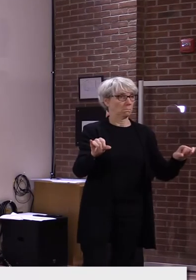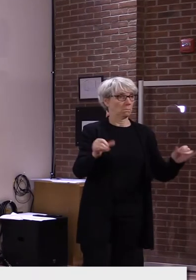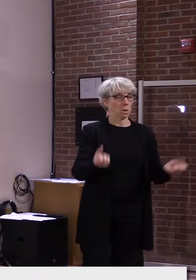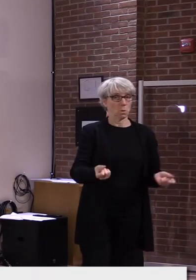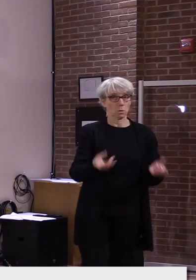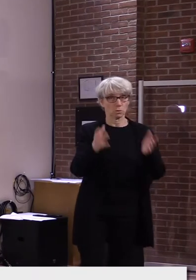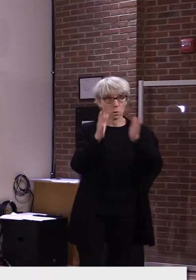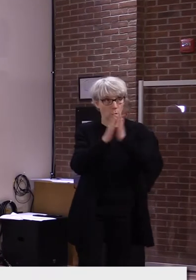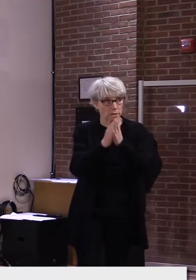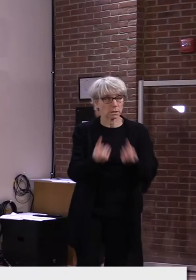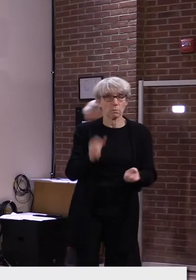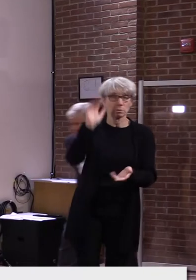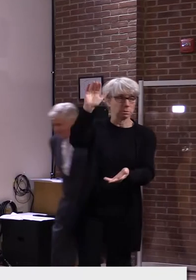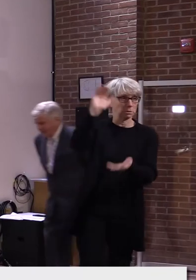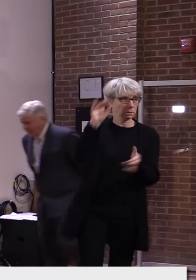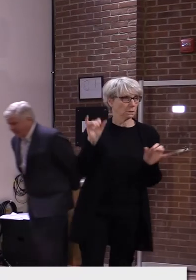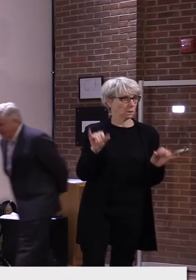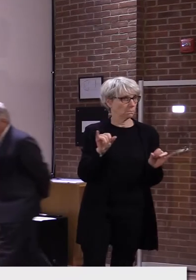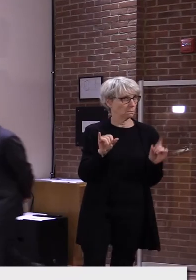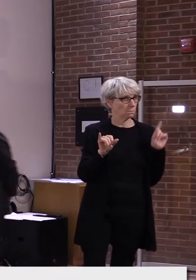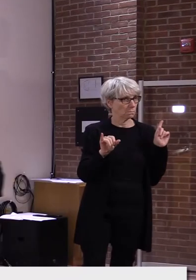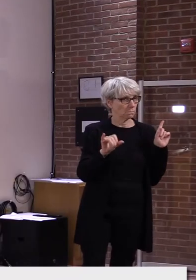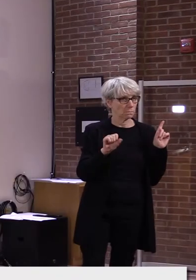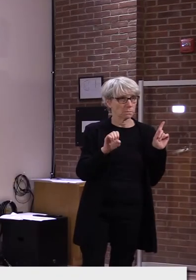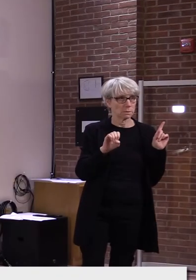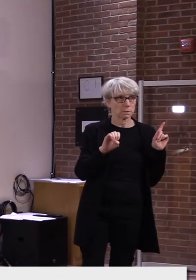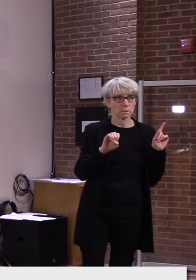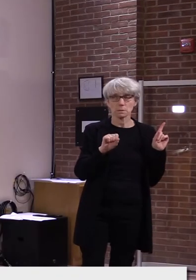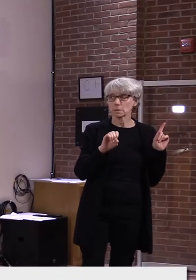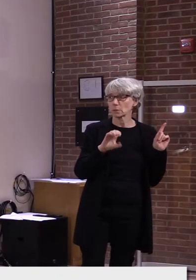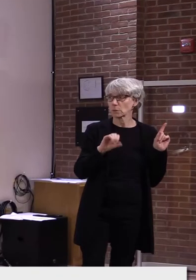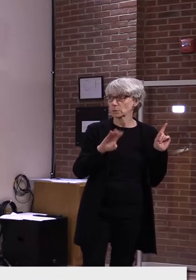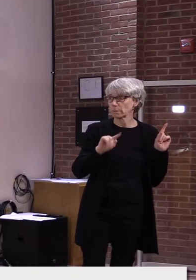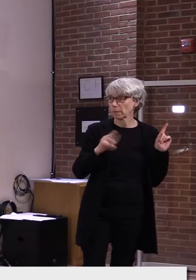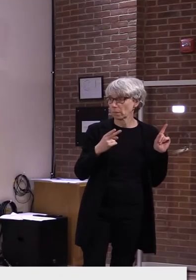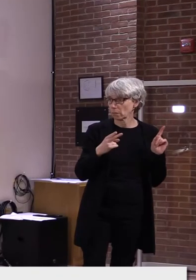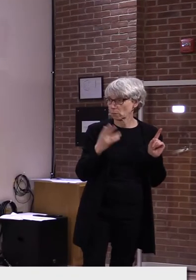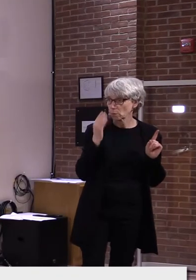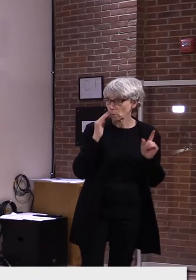of our allotment, but maybe Secretary Smith can answer the rest.